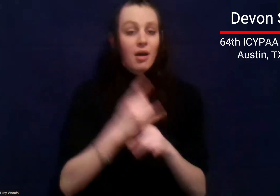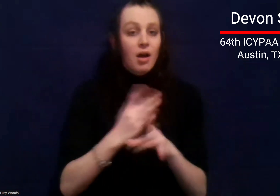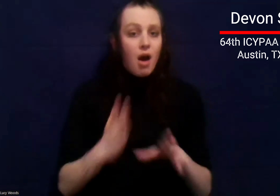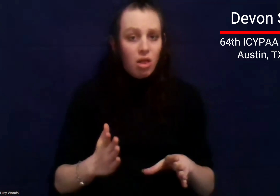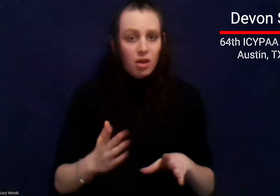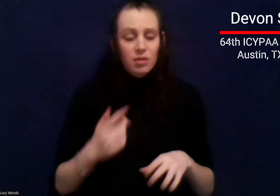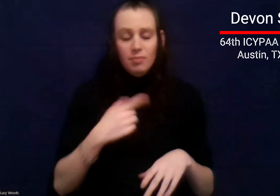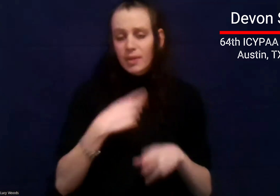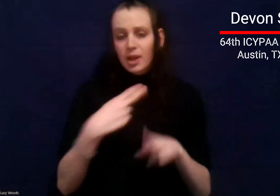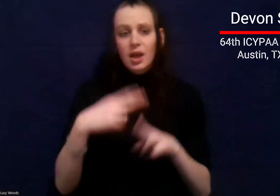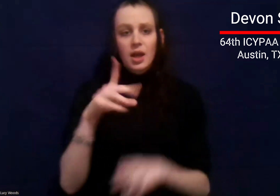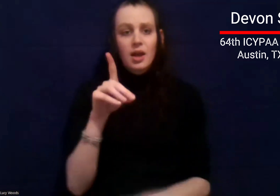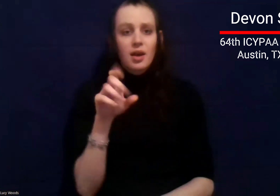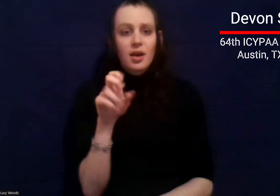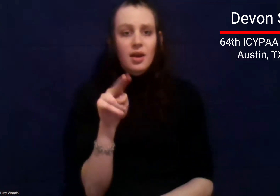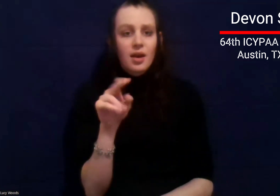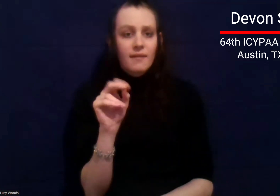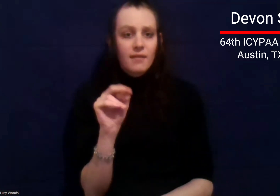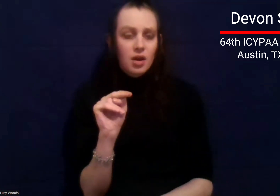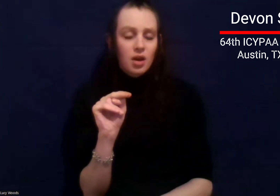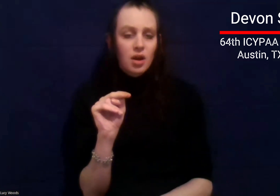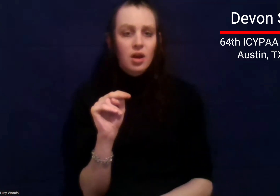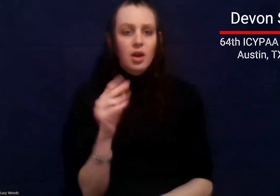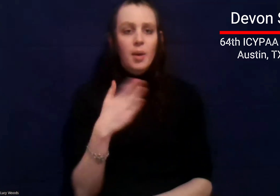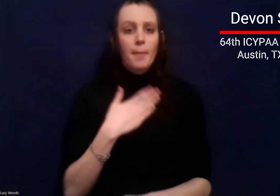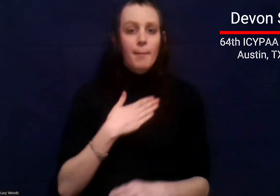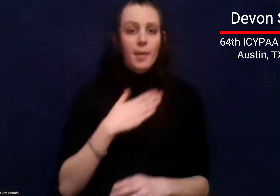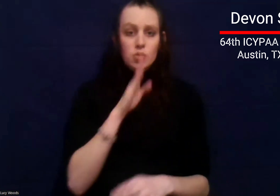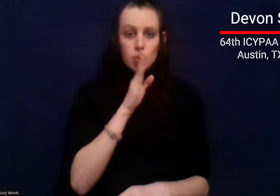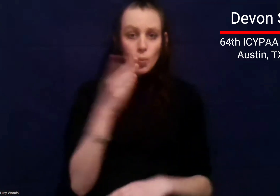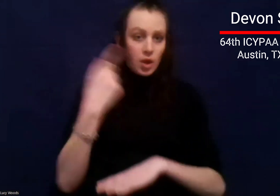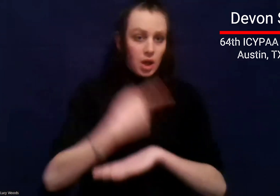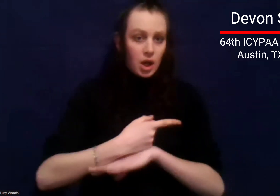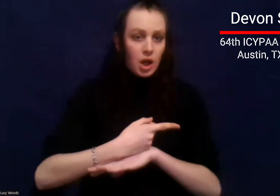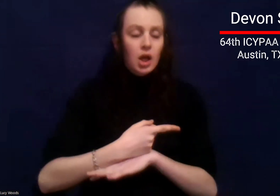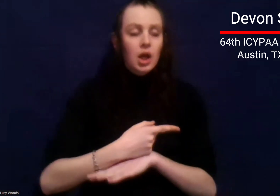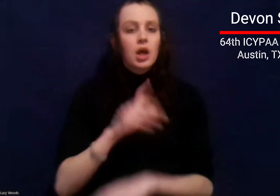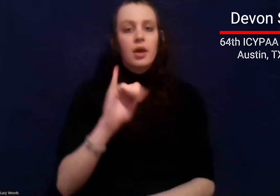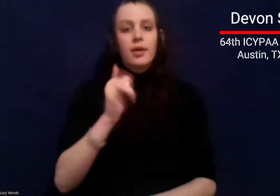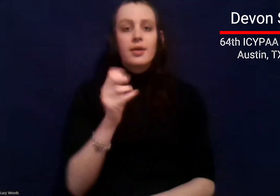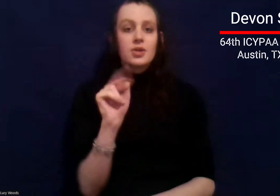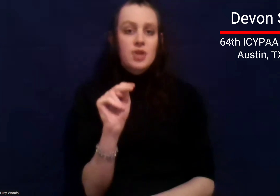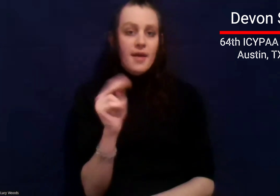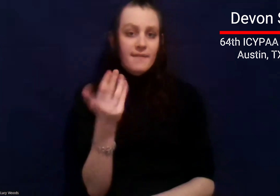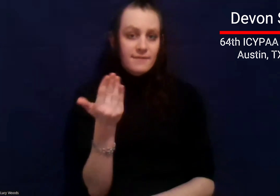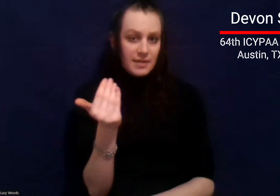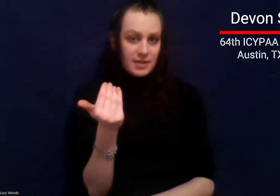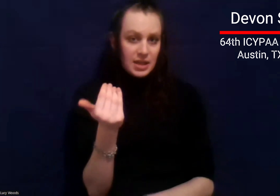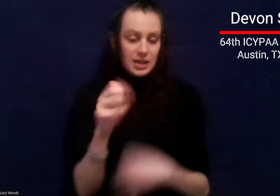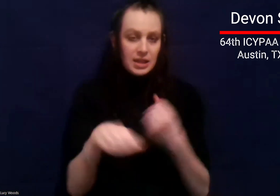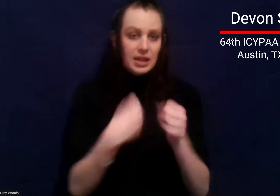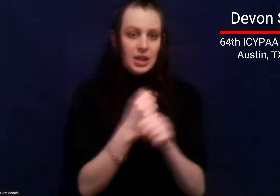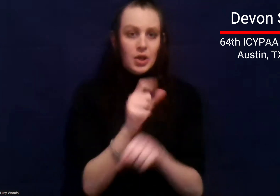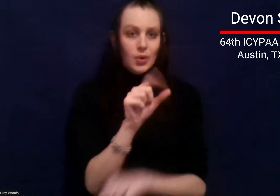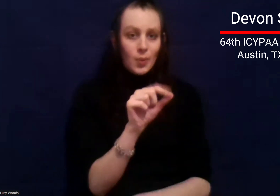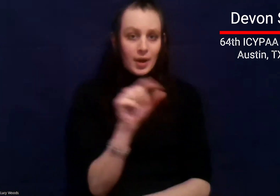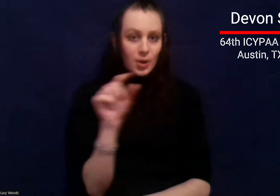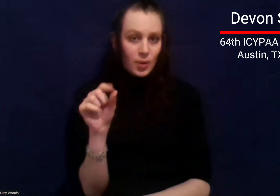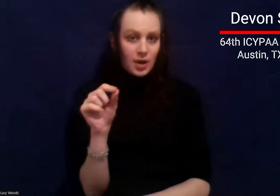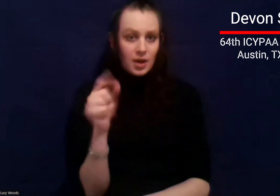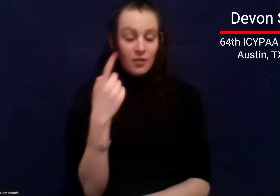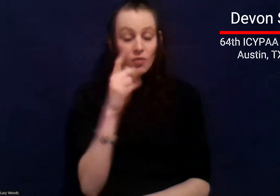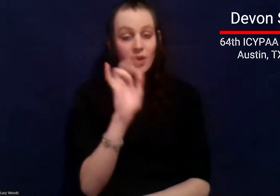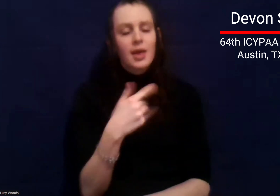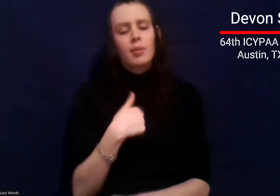is Devon. My sobriety date is January 15th of 2020, and for that I'm truly